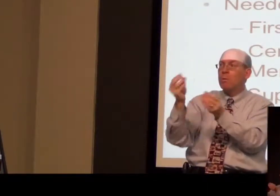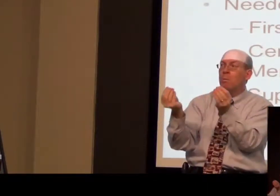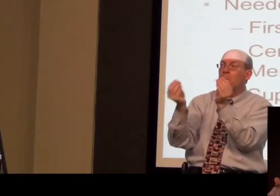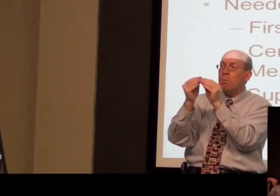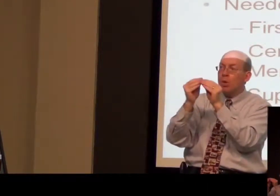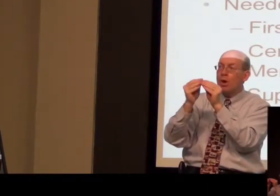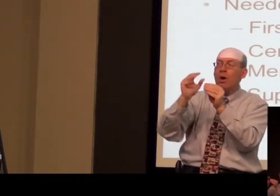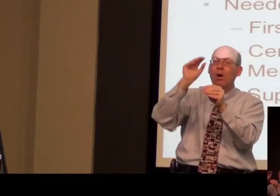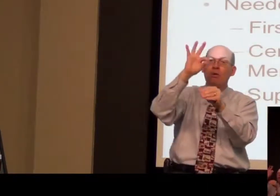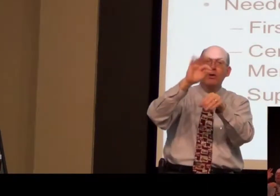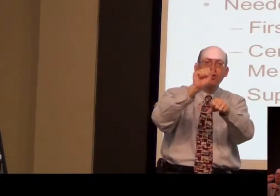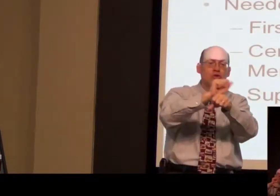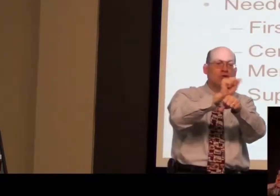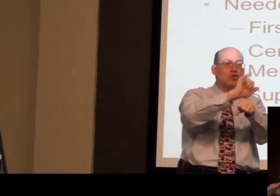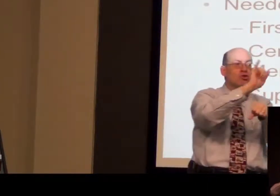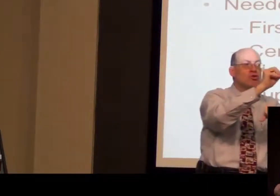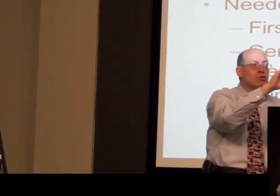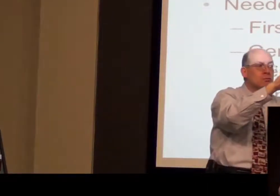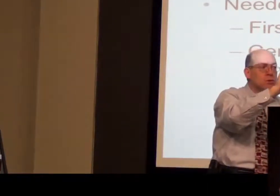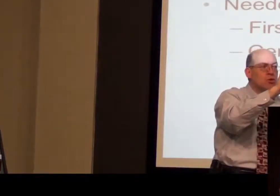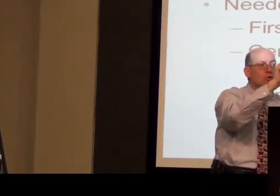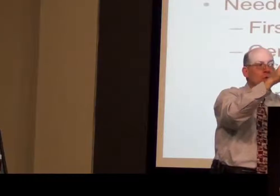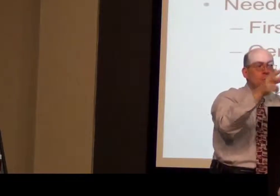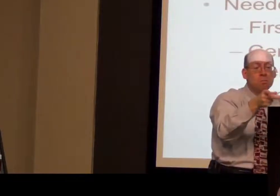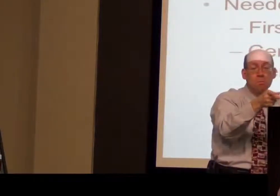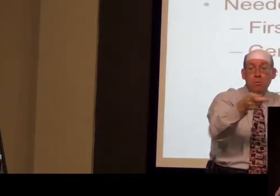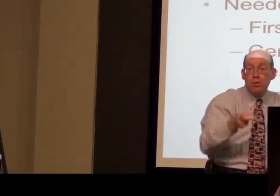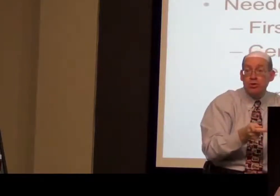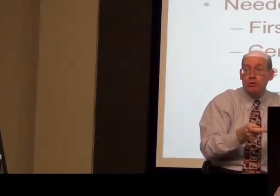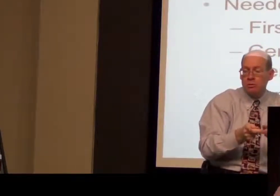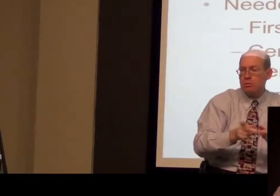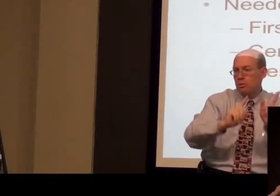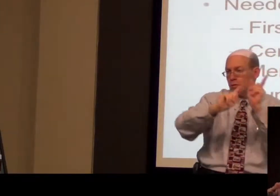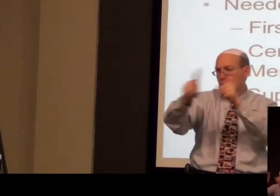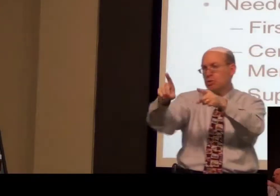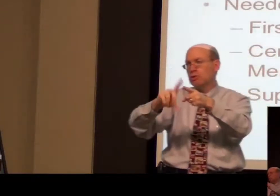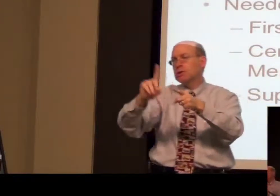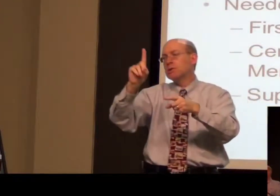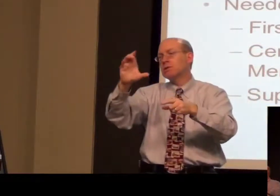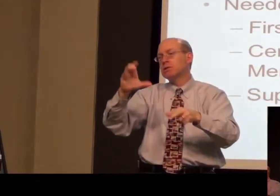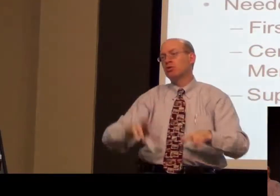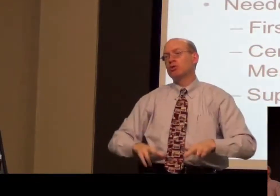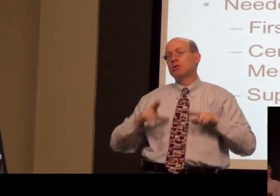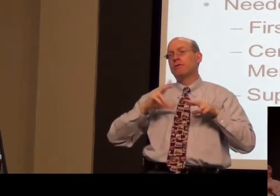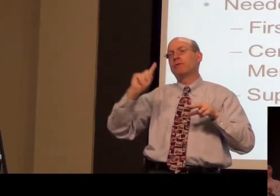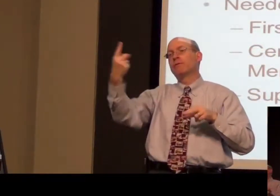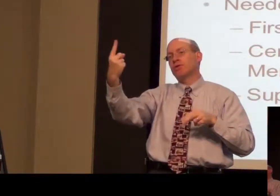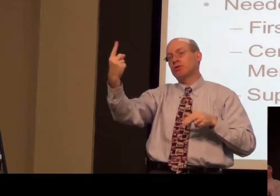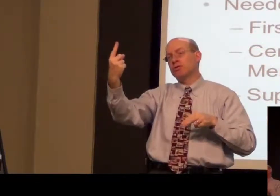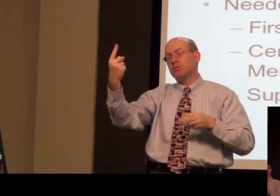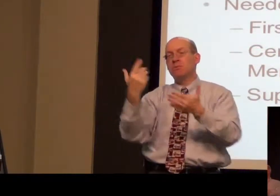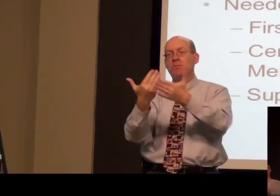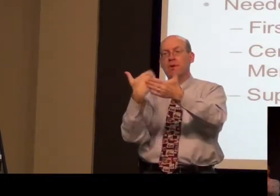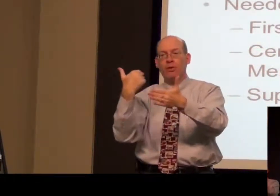DC says that 51% of those workers in that particular project have to be